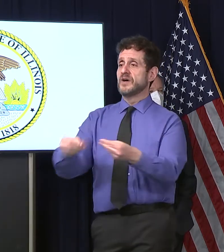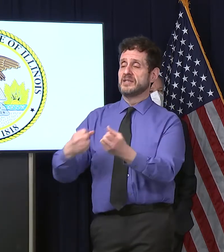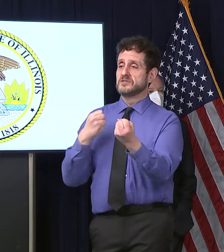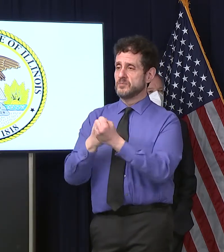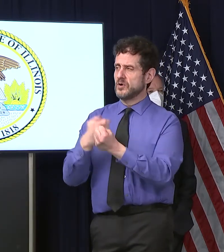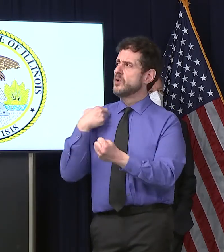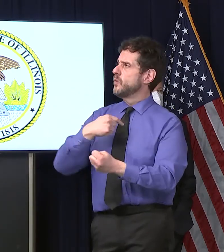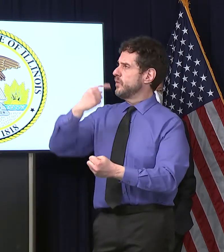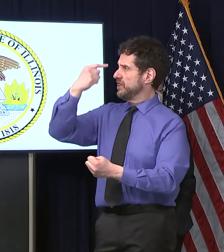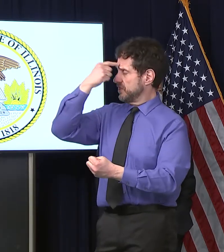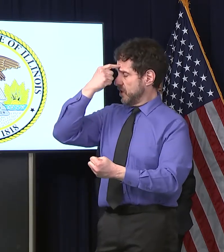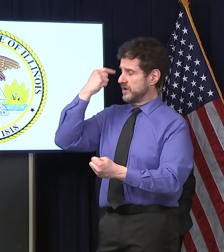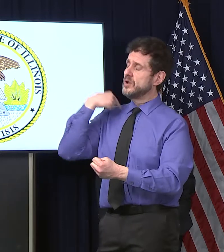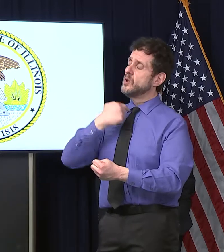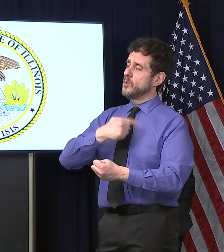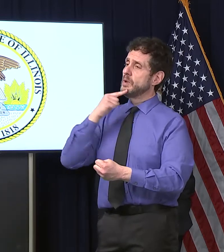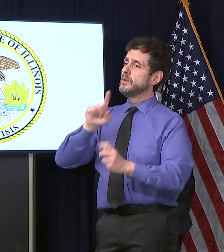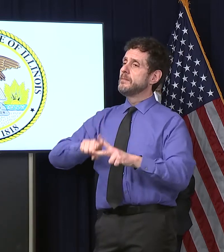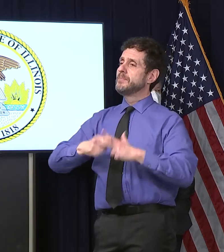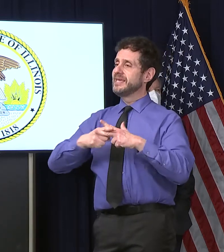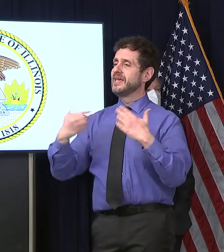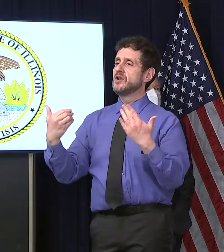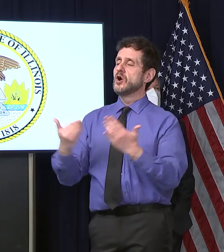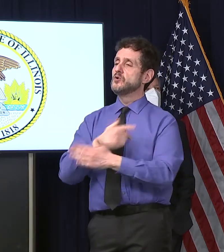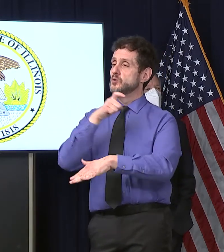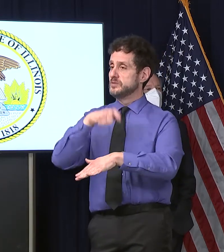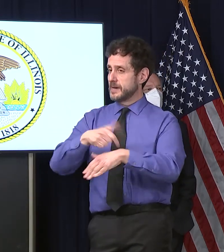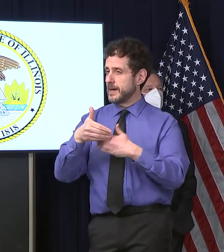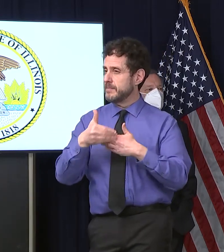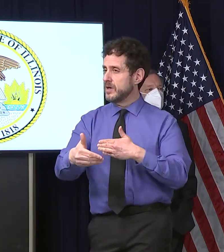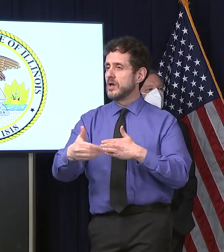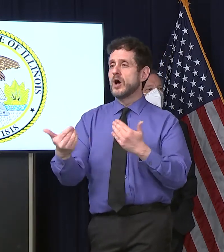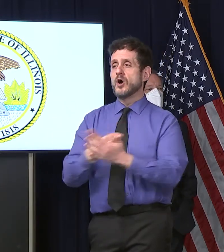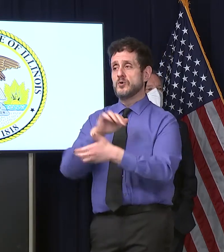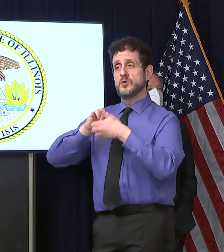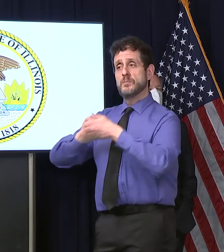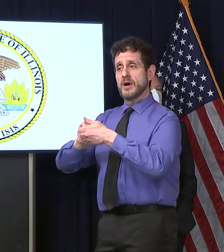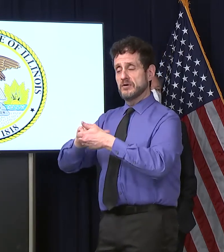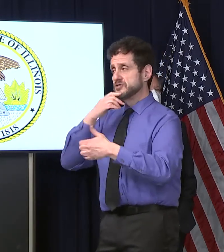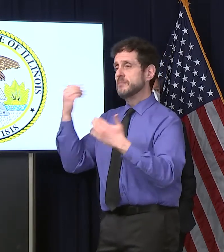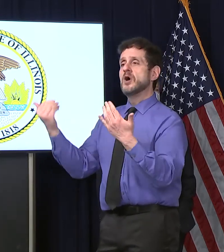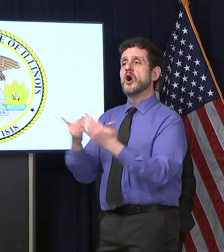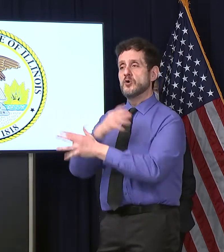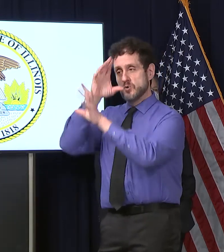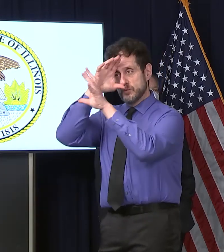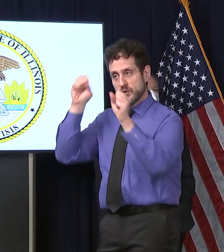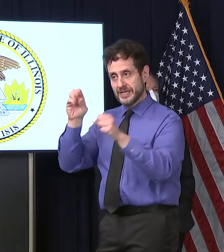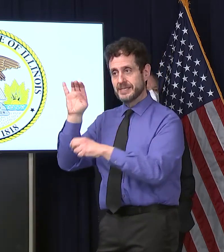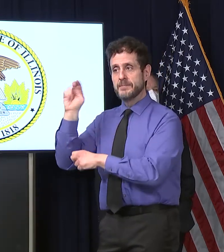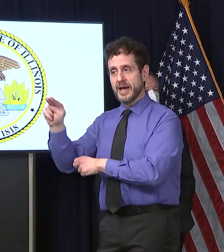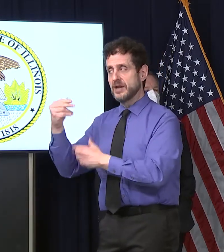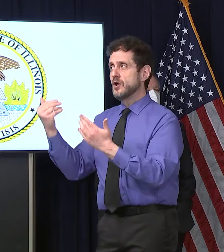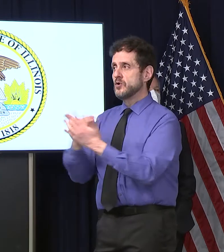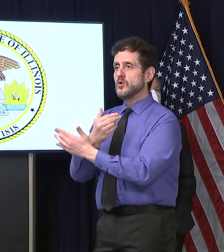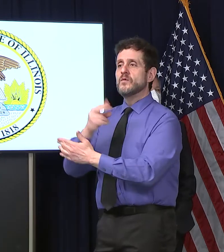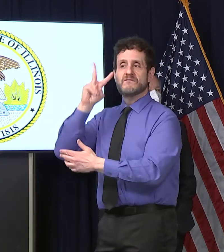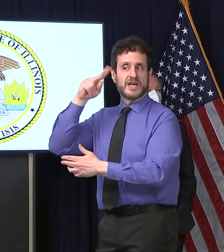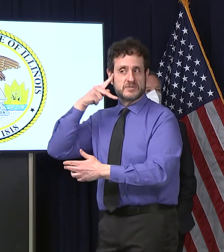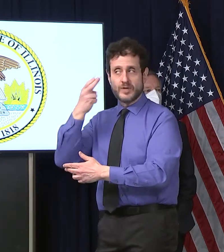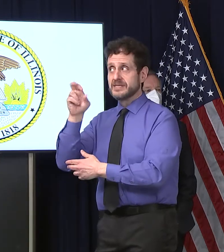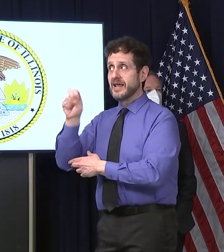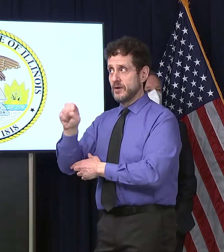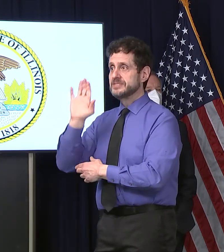going to be entering into a new era, a new partnership with a new Biden-Harris administration that understands